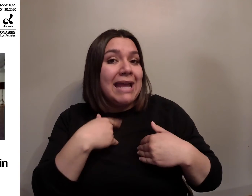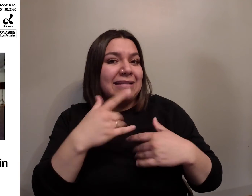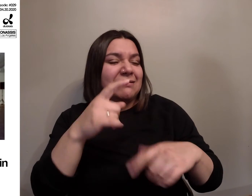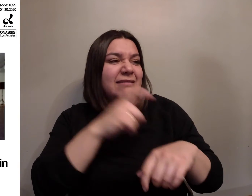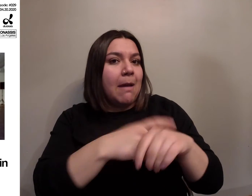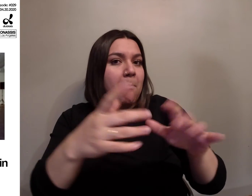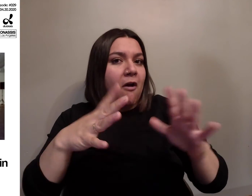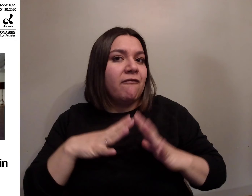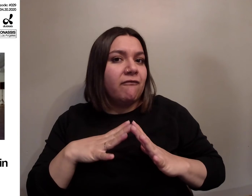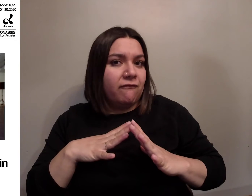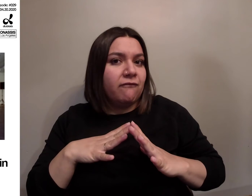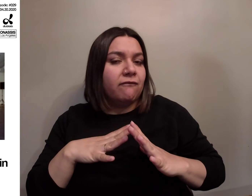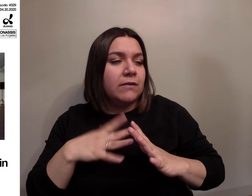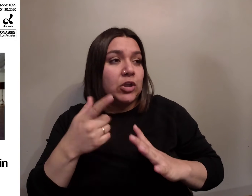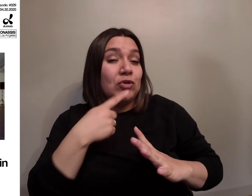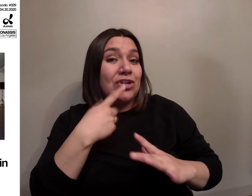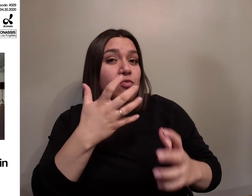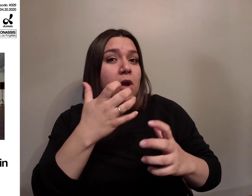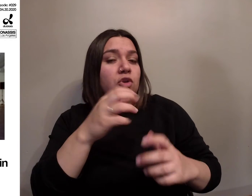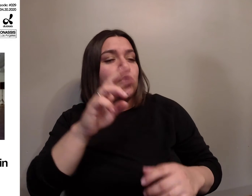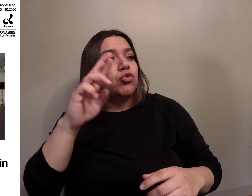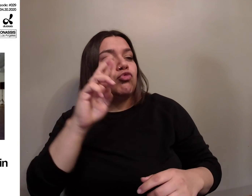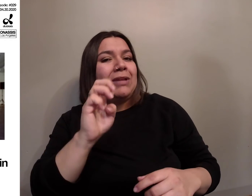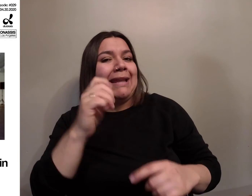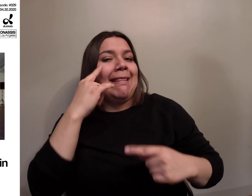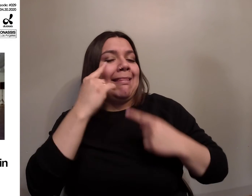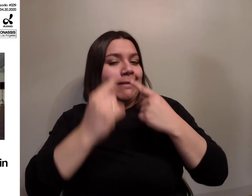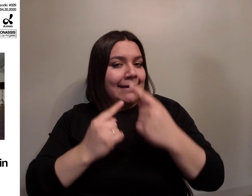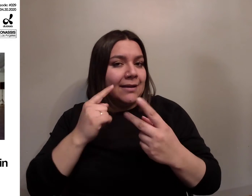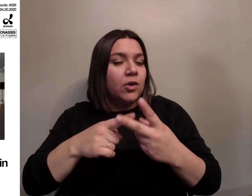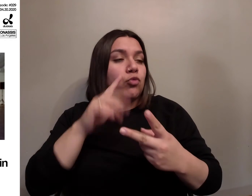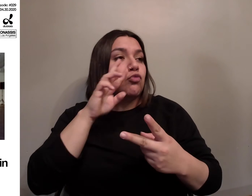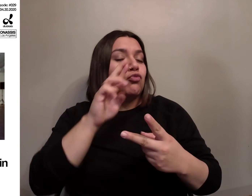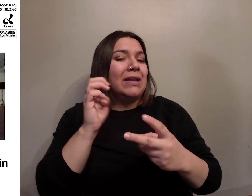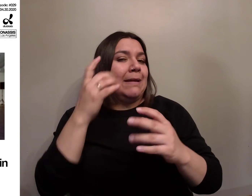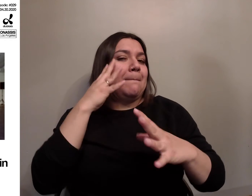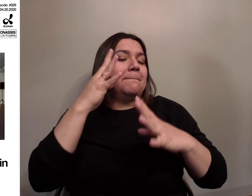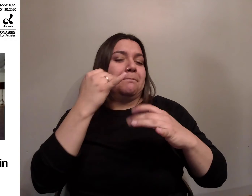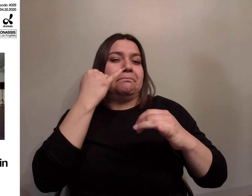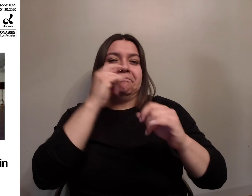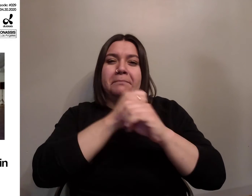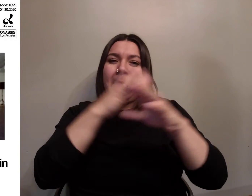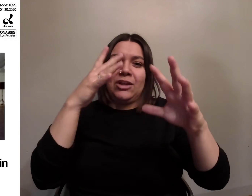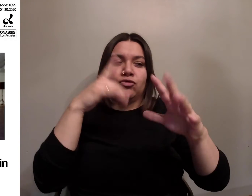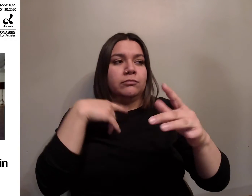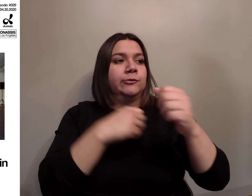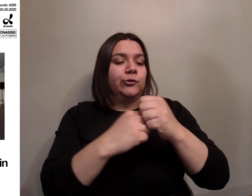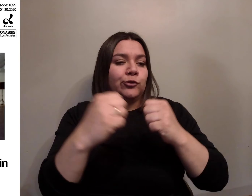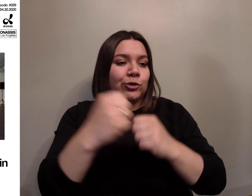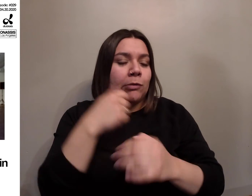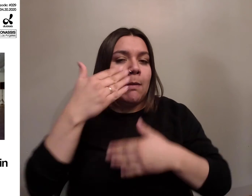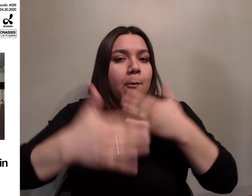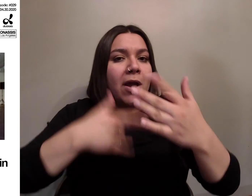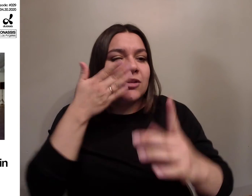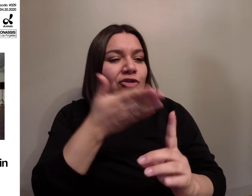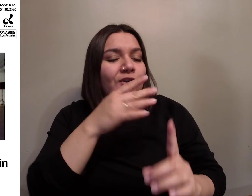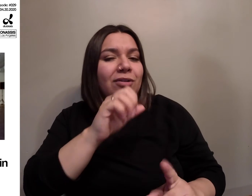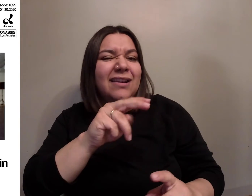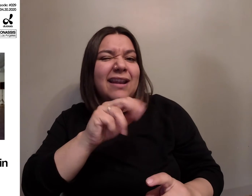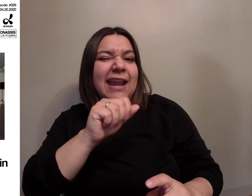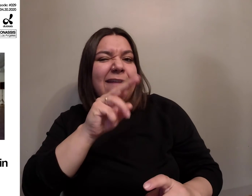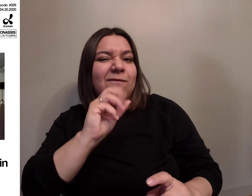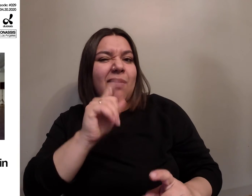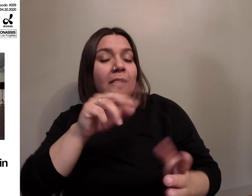this sabbatical of sorts, afford you? What did you discover? This time you took off was before